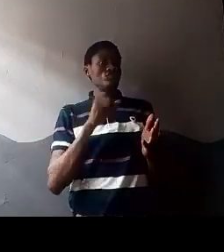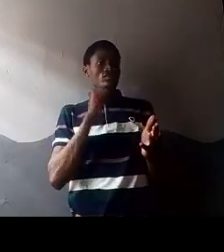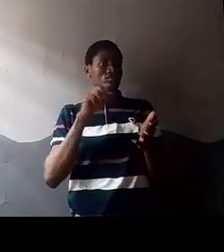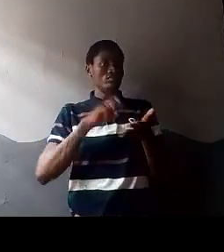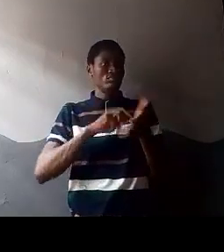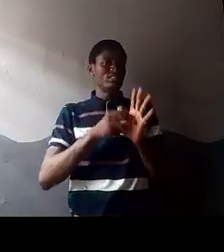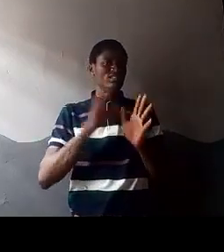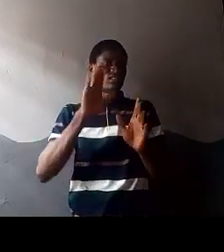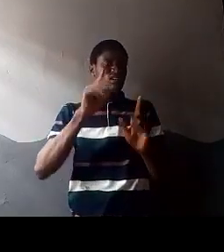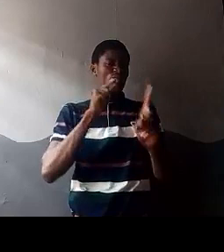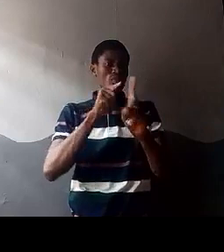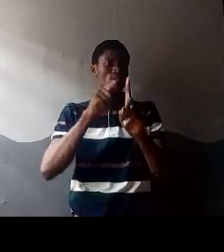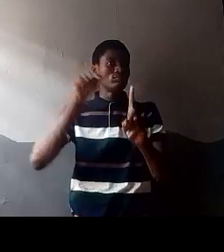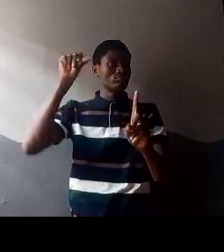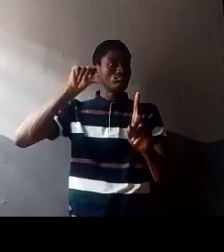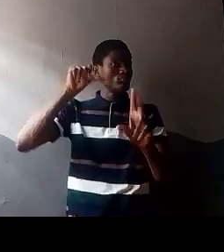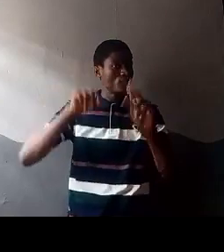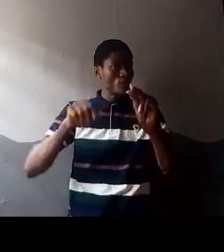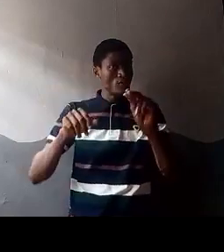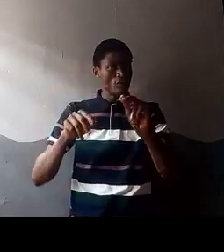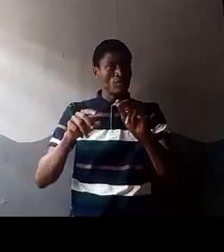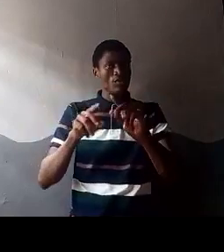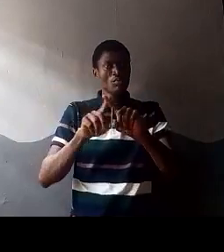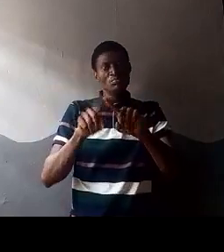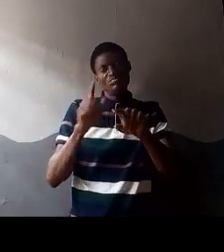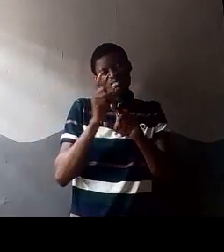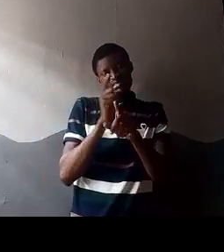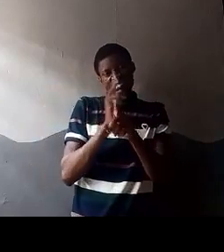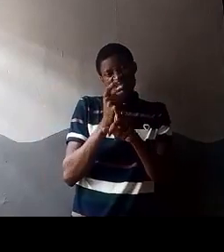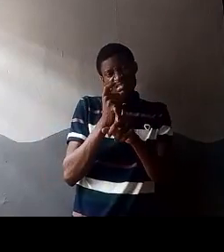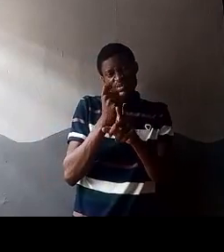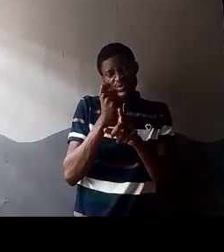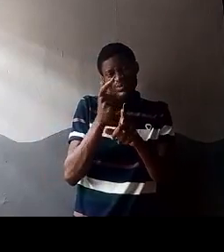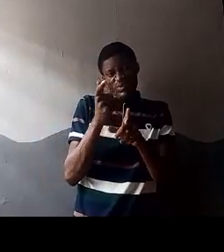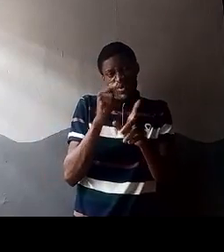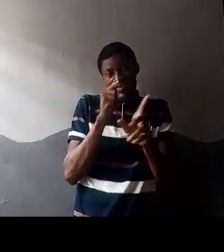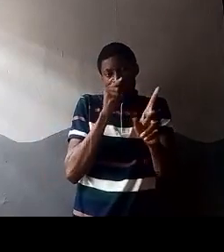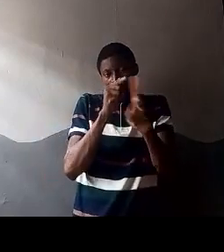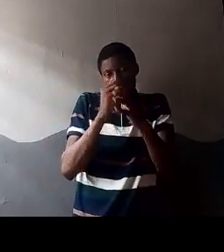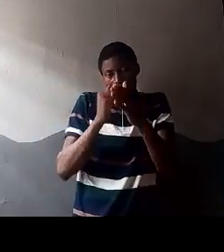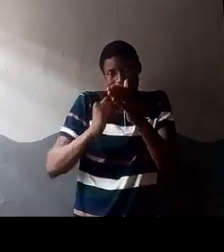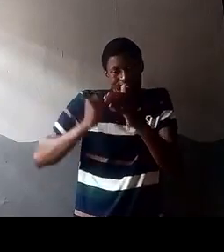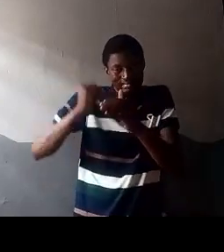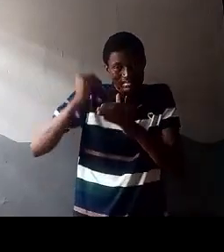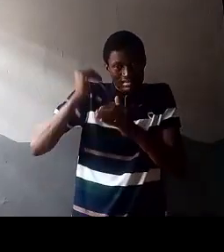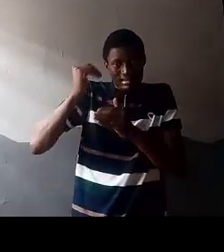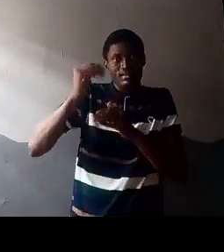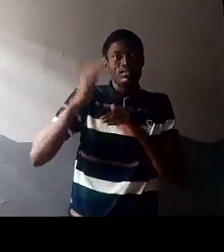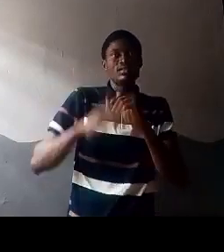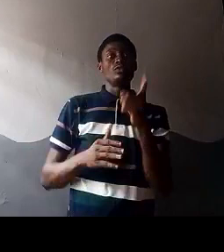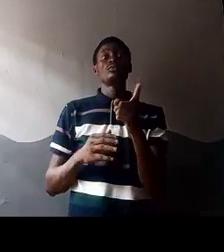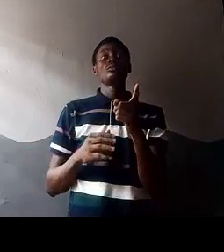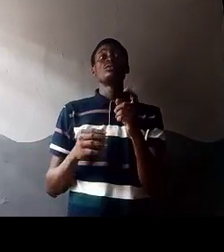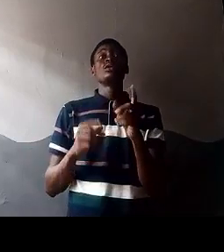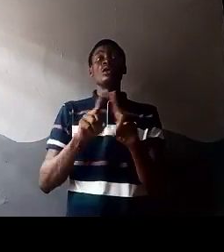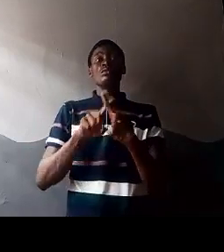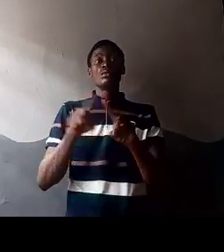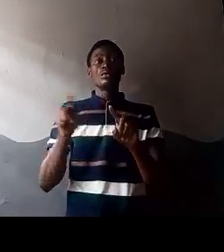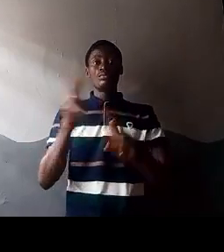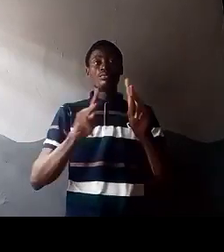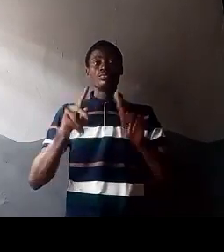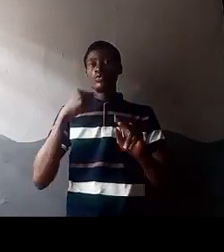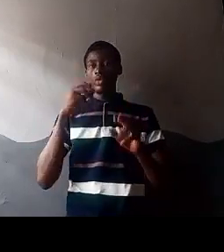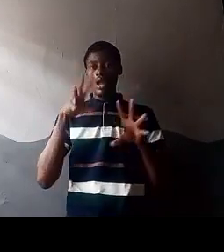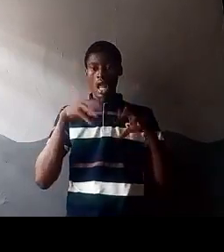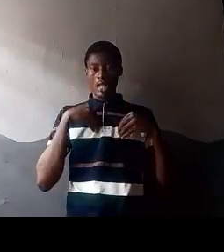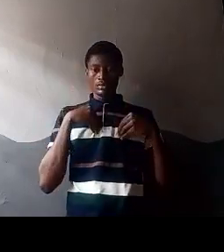was there. And then according to the person assessed, according to people assessing that, they might have seen that, oh, this person has